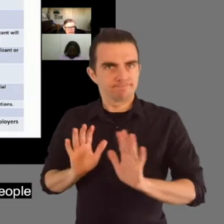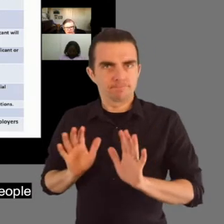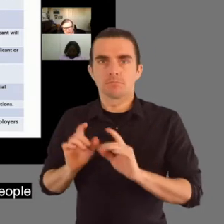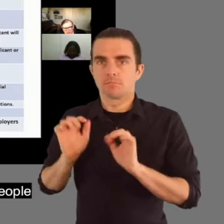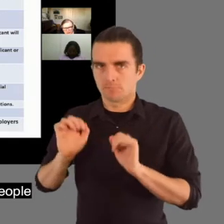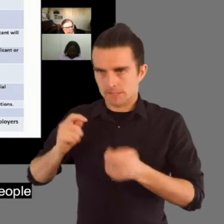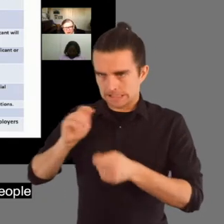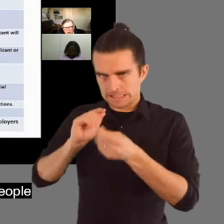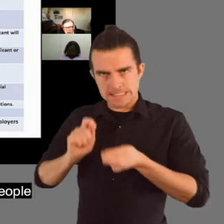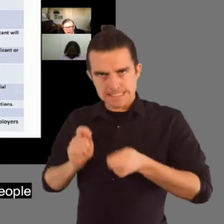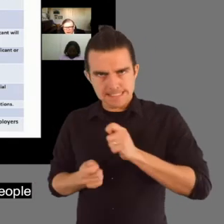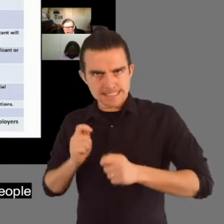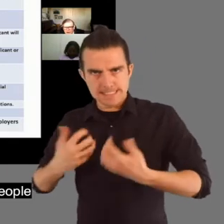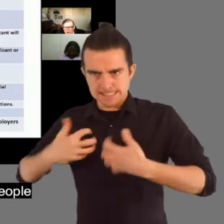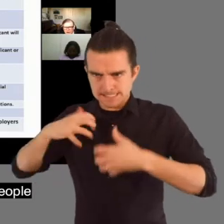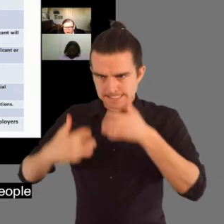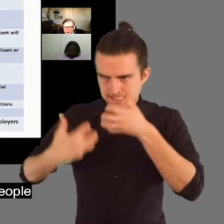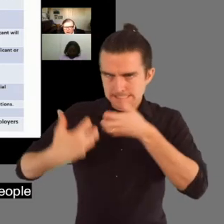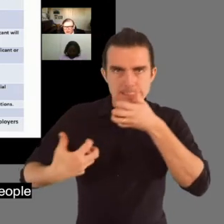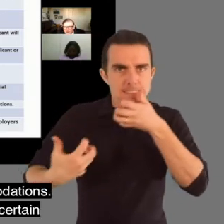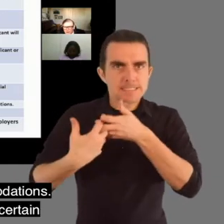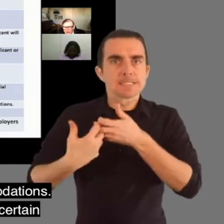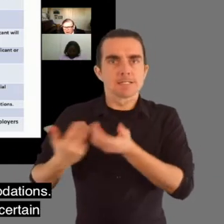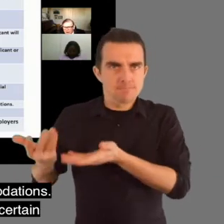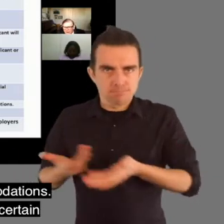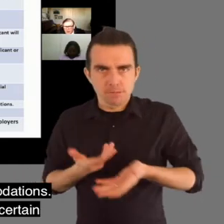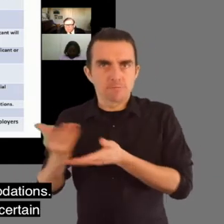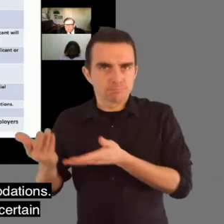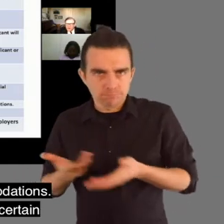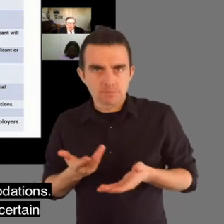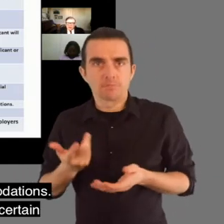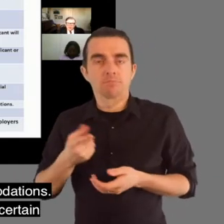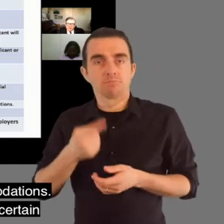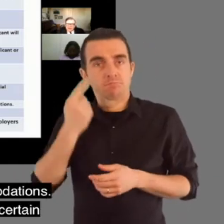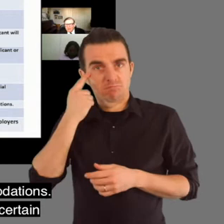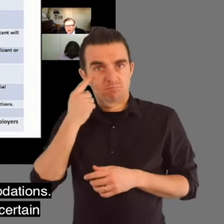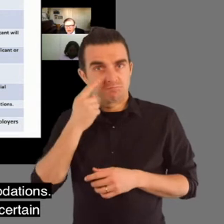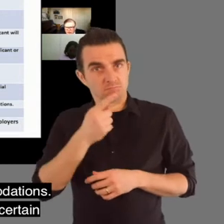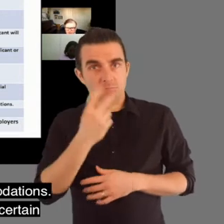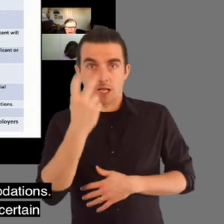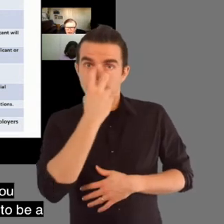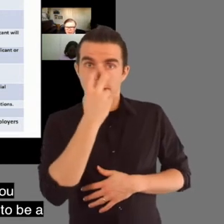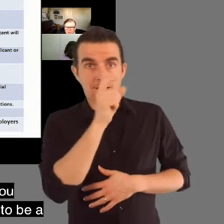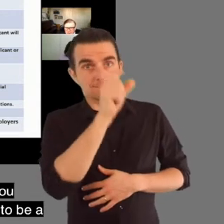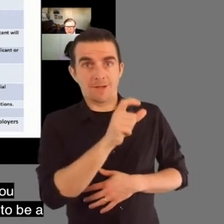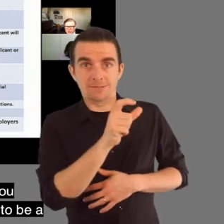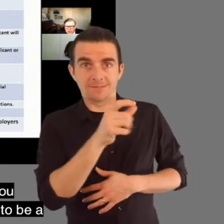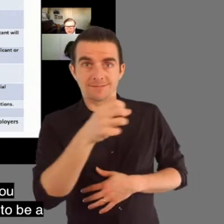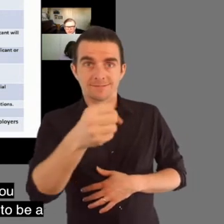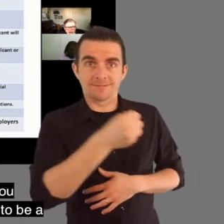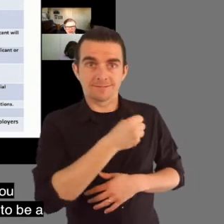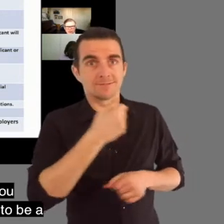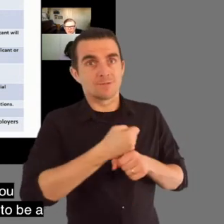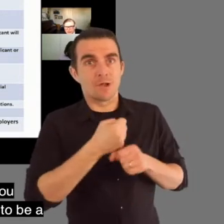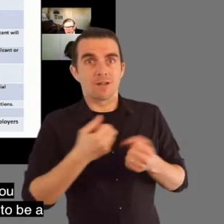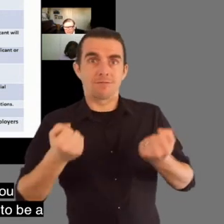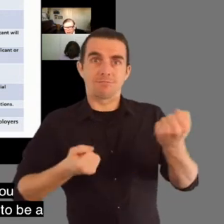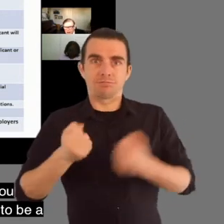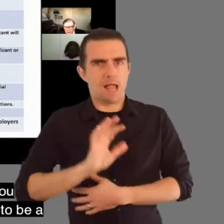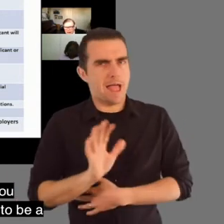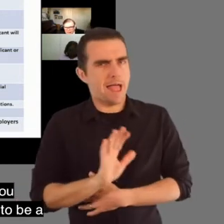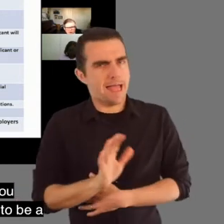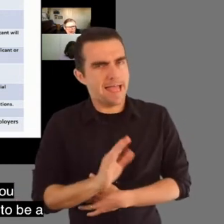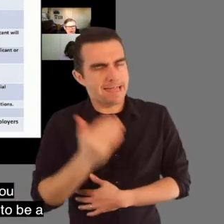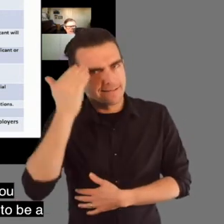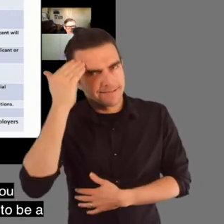assume that disabled people can't do a certain job. Do provide reasonable accommodation. Now, obviously, there are certain jobs people can't do, like you wouldn't employ